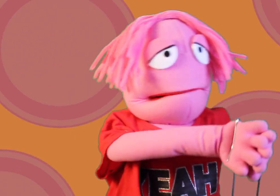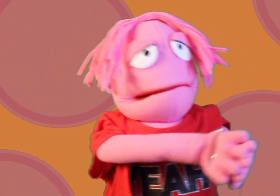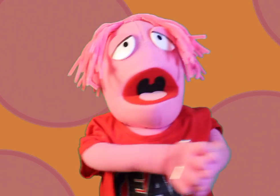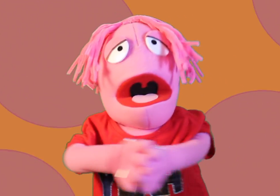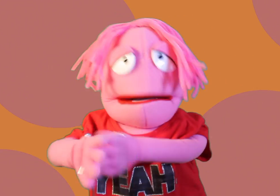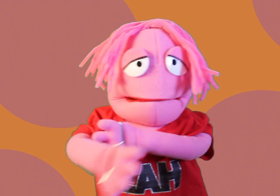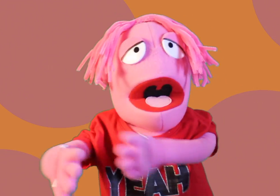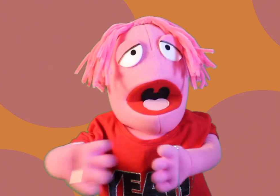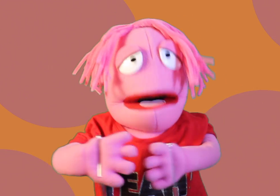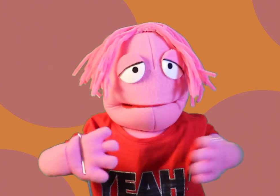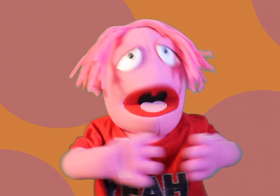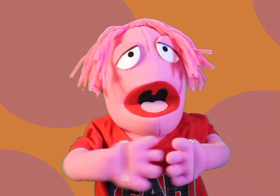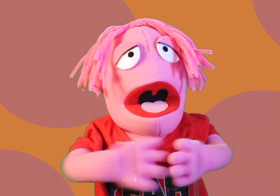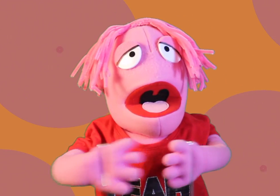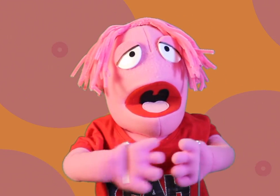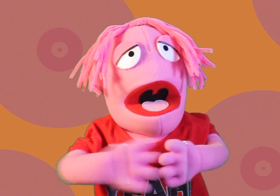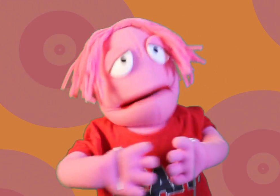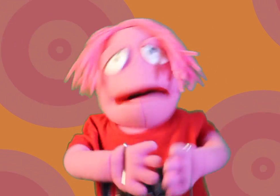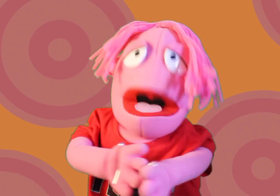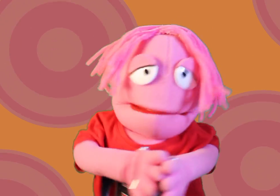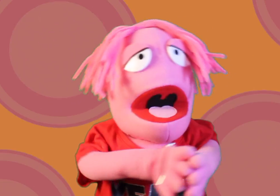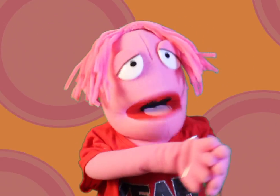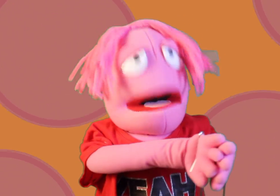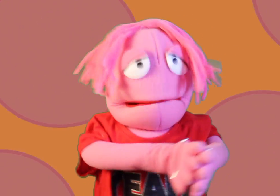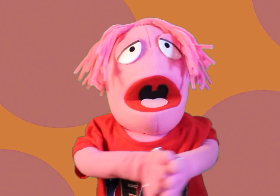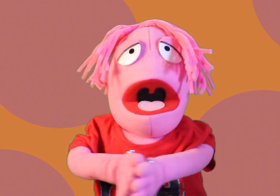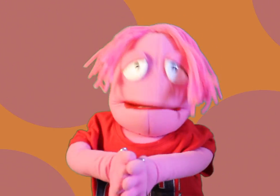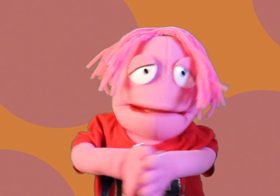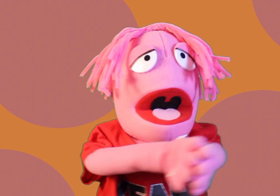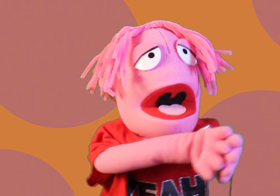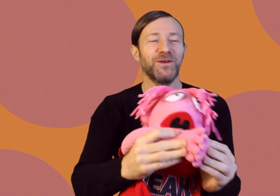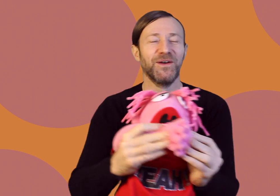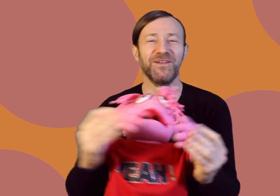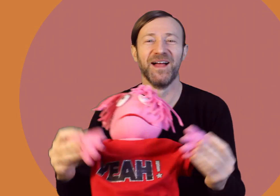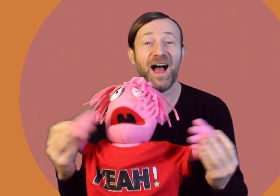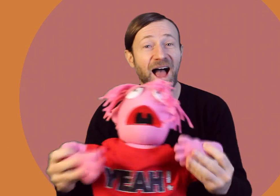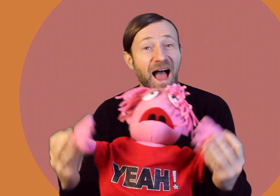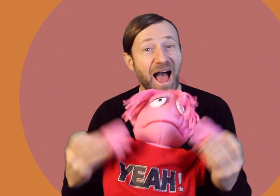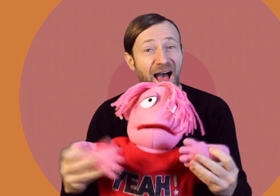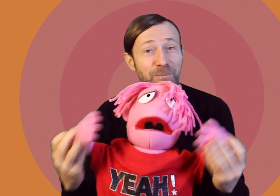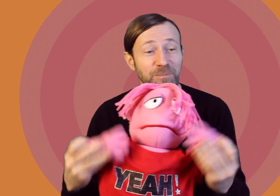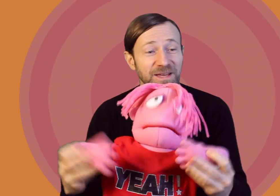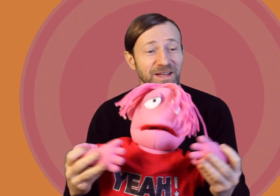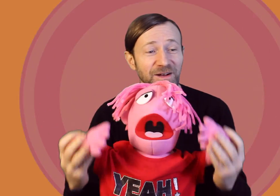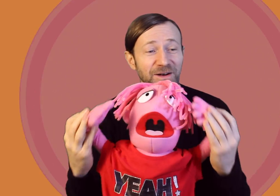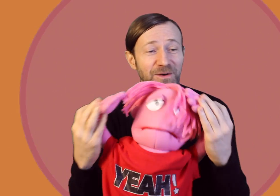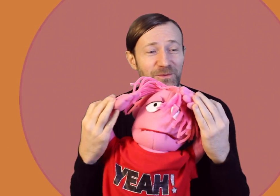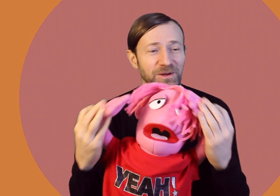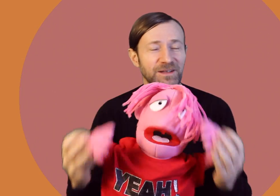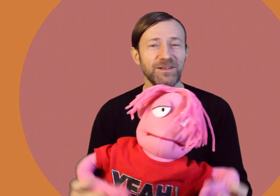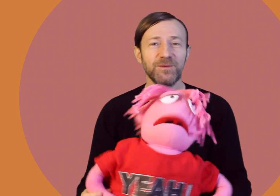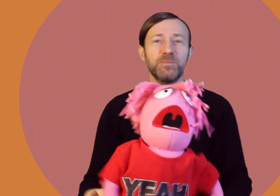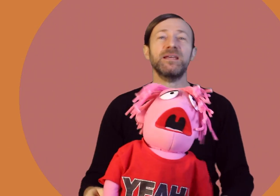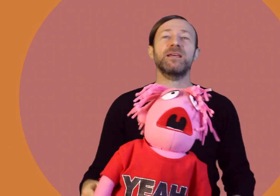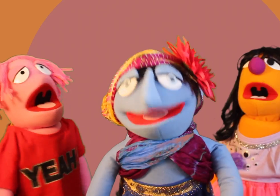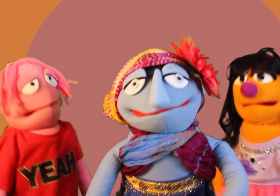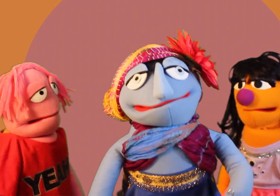together, the more we are together, the happier we'll be.